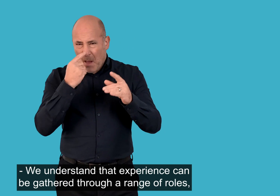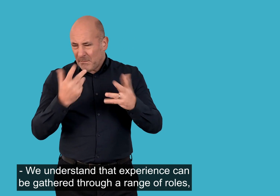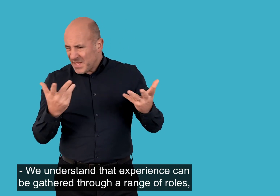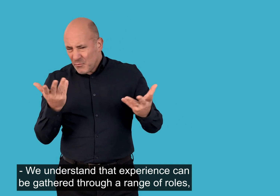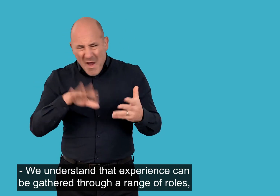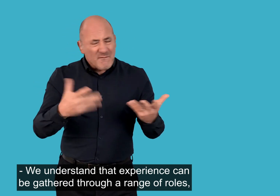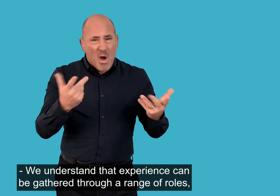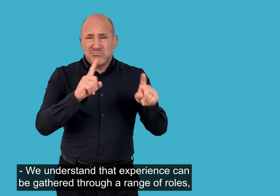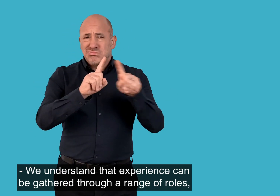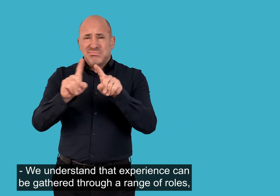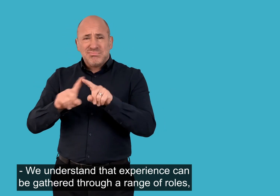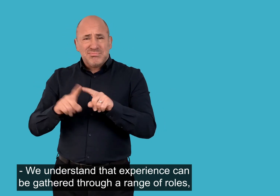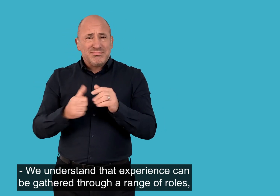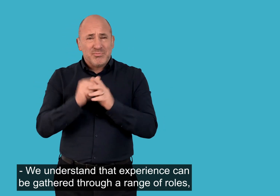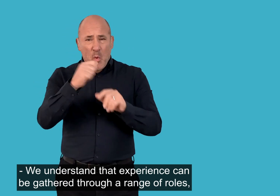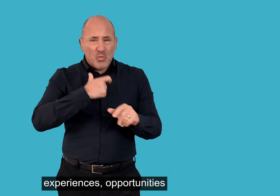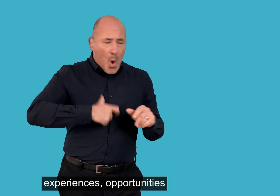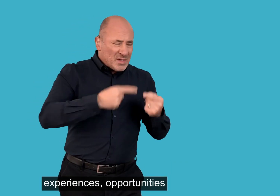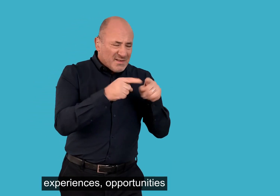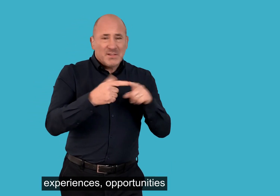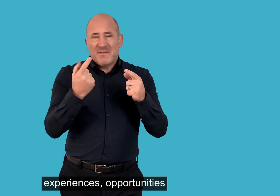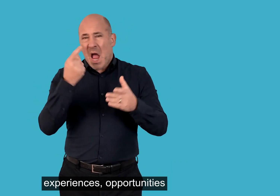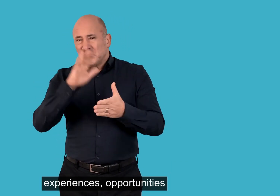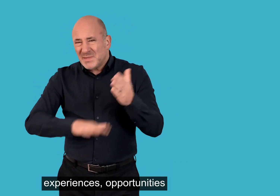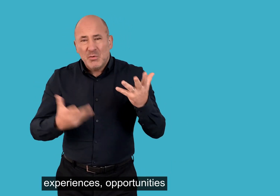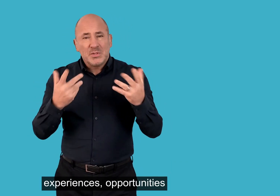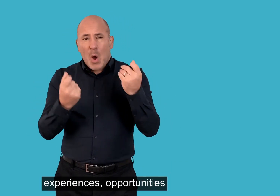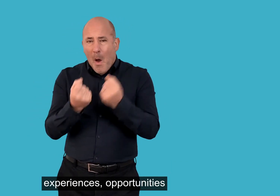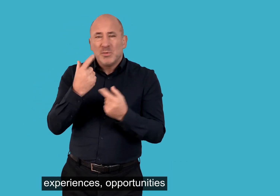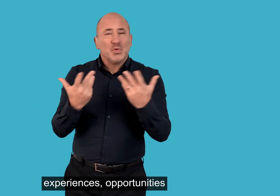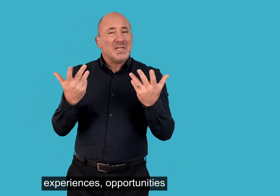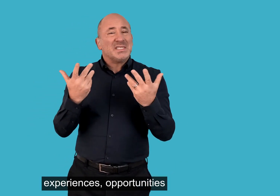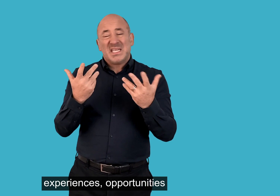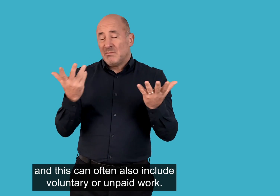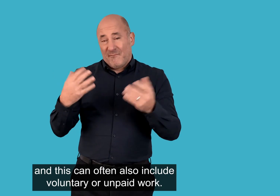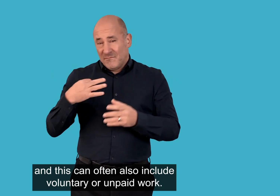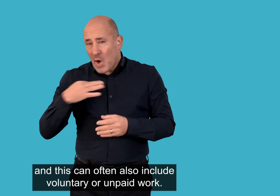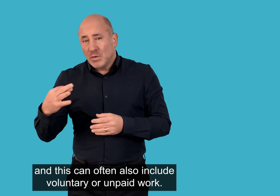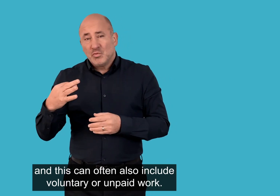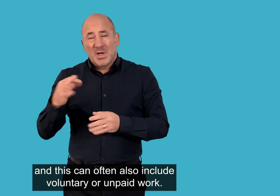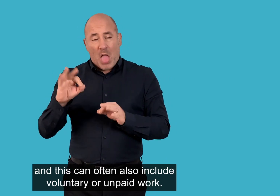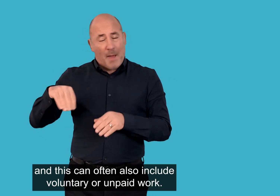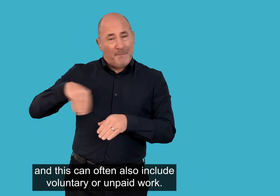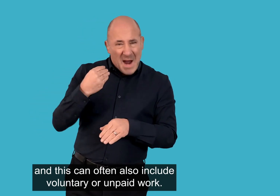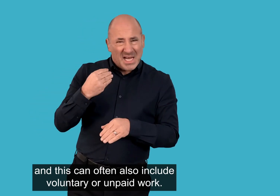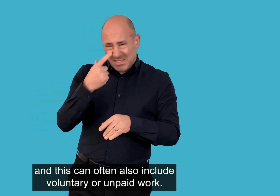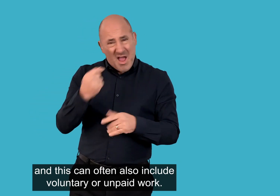that experience can be gathered through a range of roles, experiences, opportunities, and this can often also